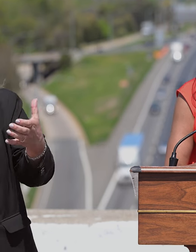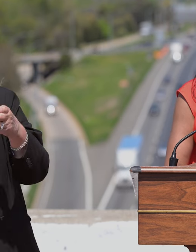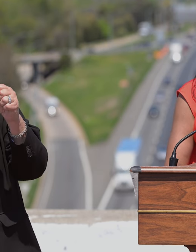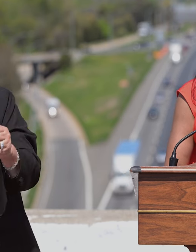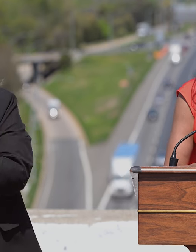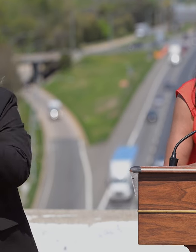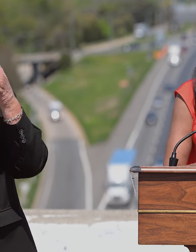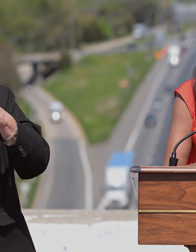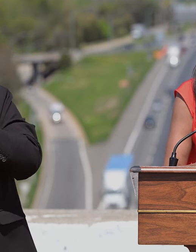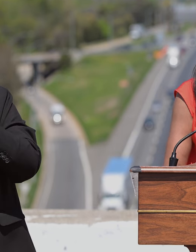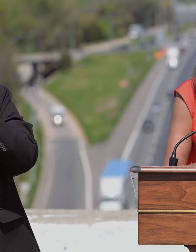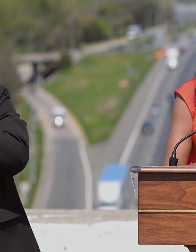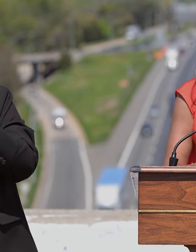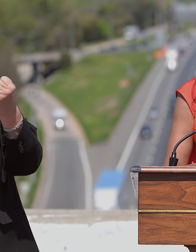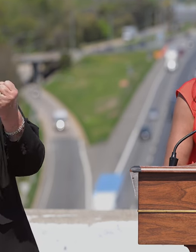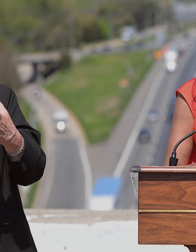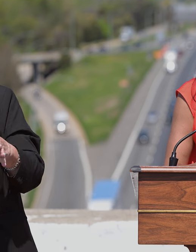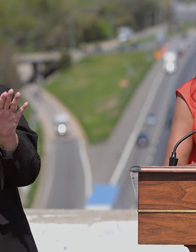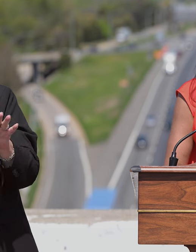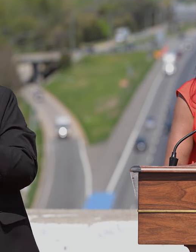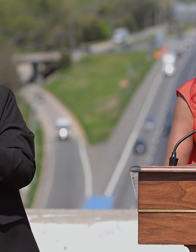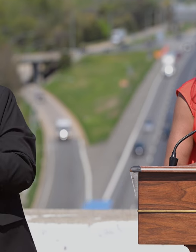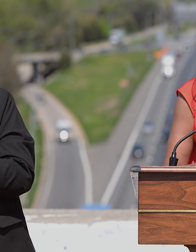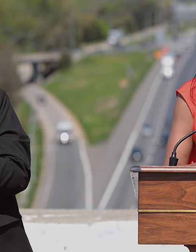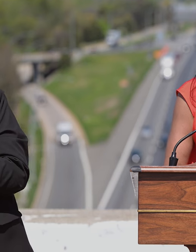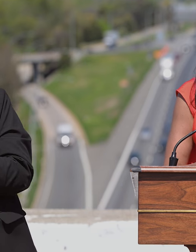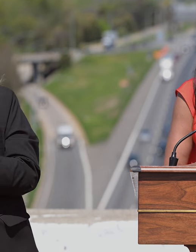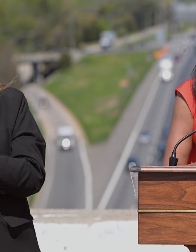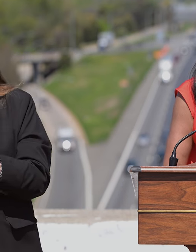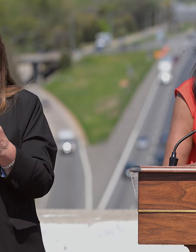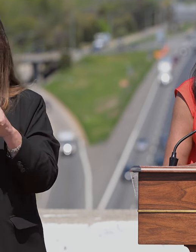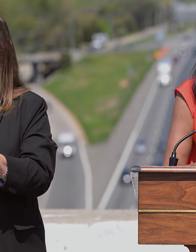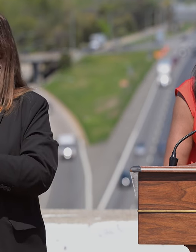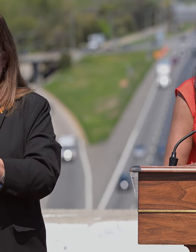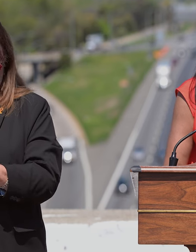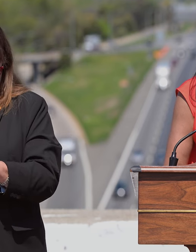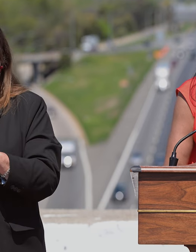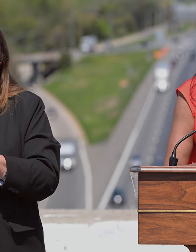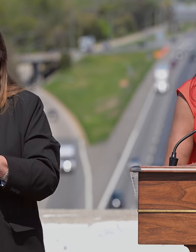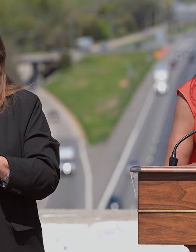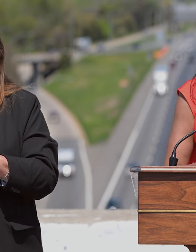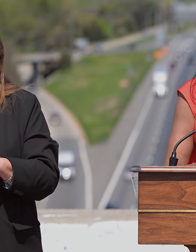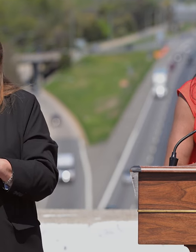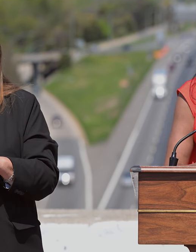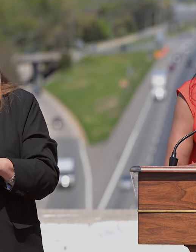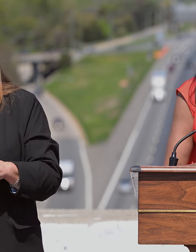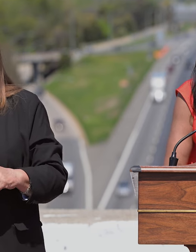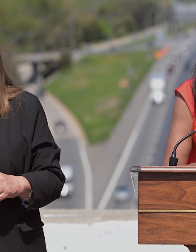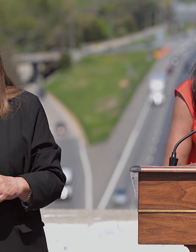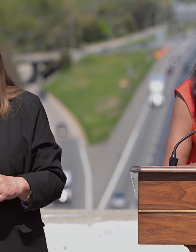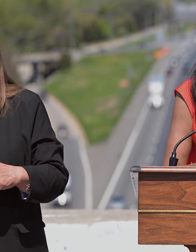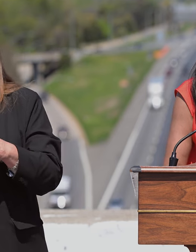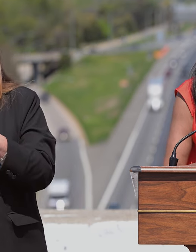focused on changing driver behavior. This has happened before when we had seatbelts.